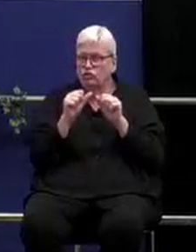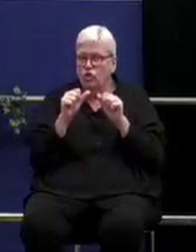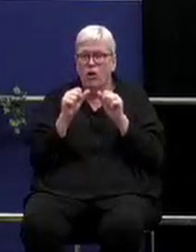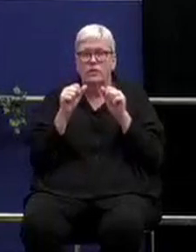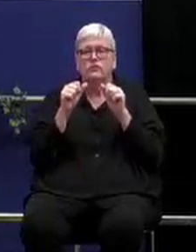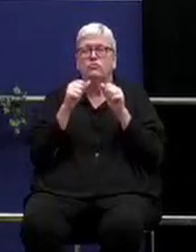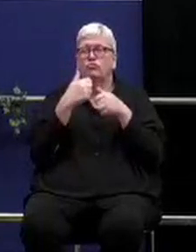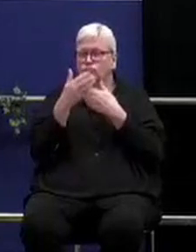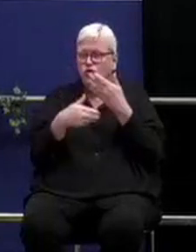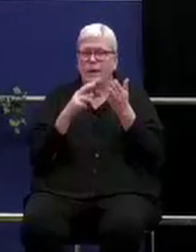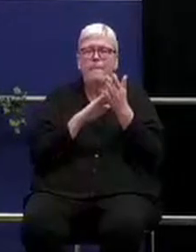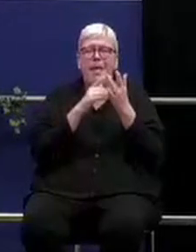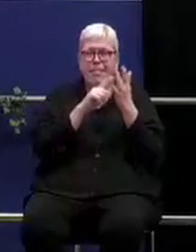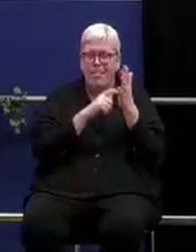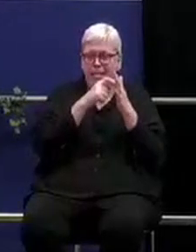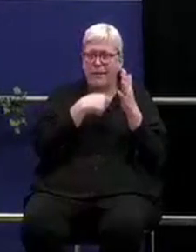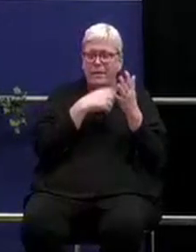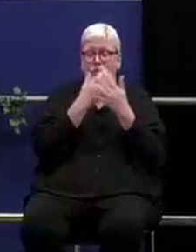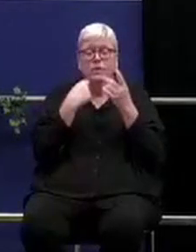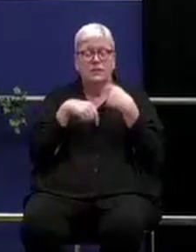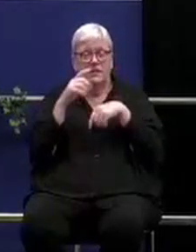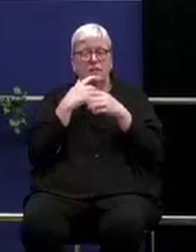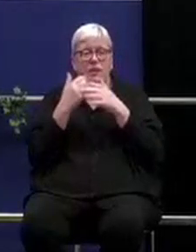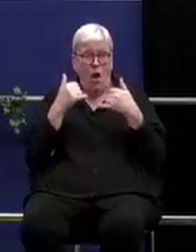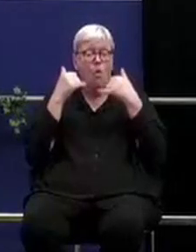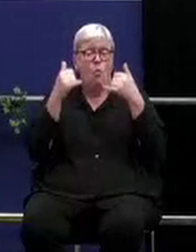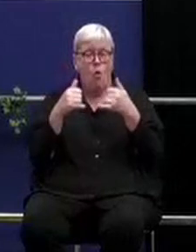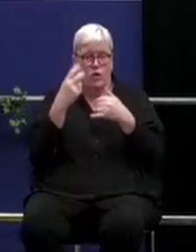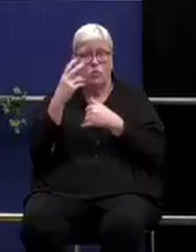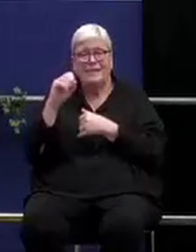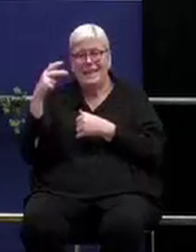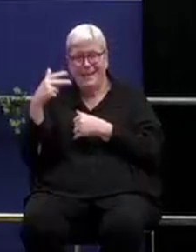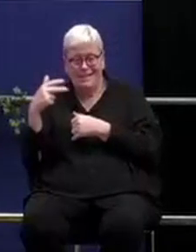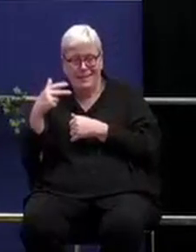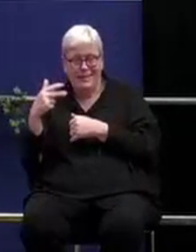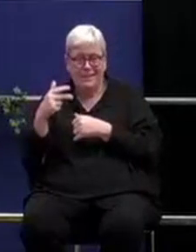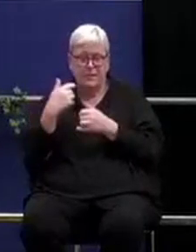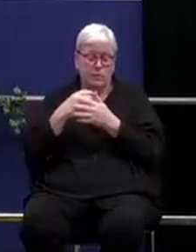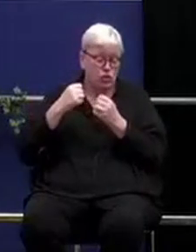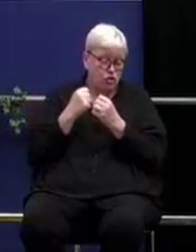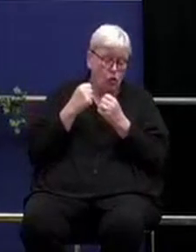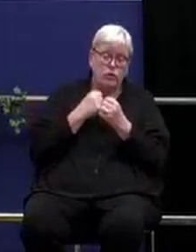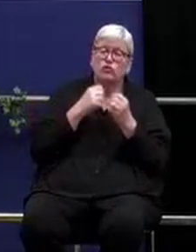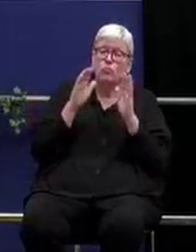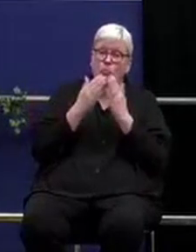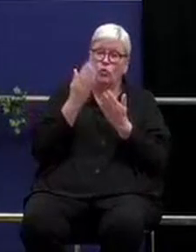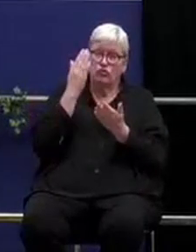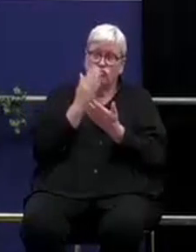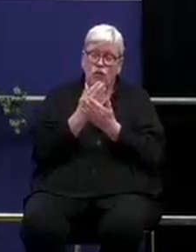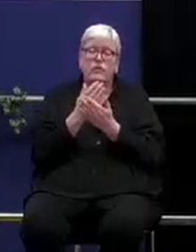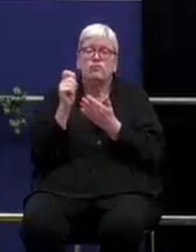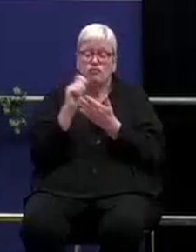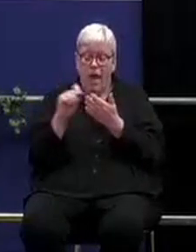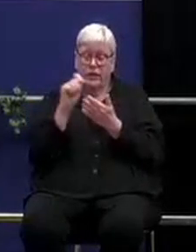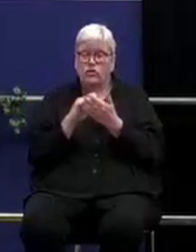highly commended in the 2018 Costa Short Story Award. She's the recipient of a Scottish Book Trust New Writers Award and has just wrapped up